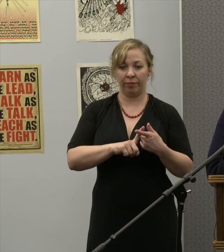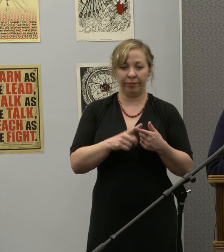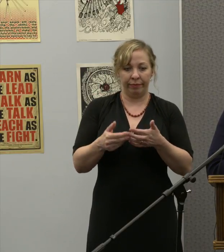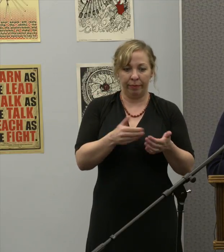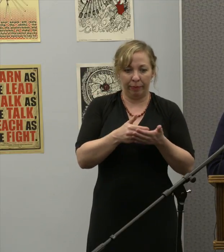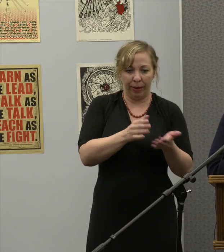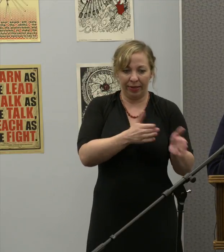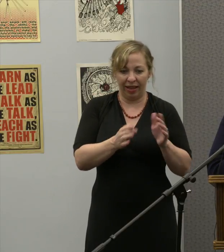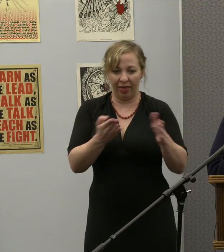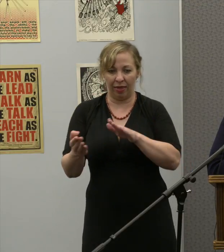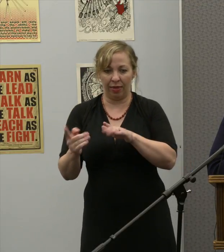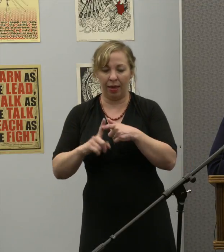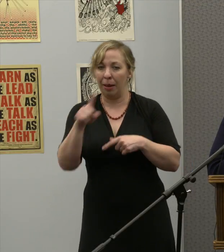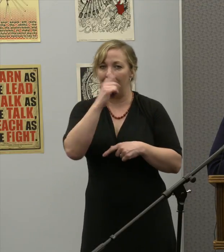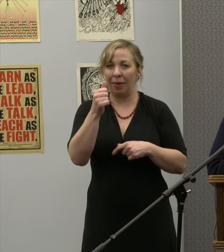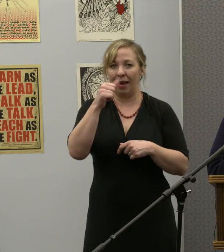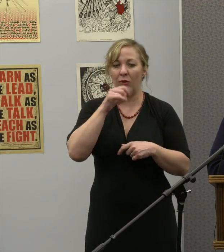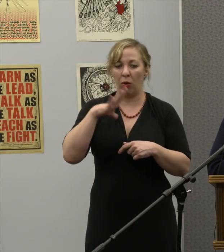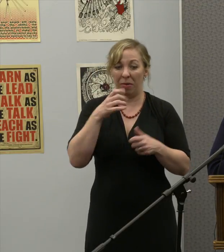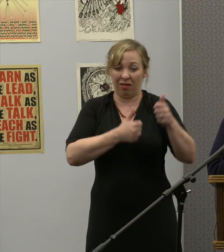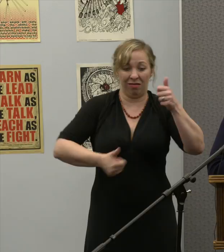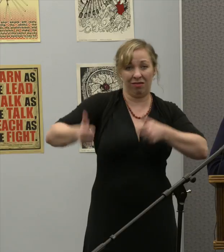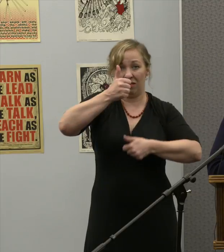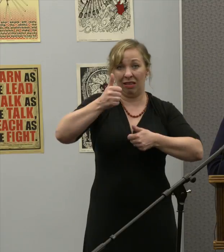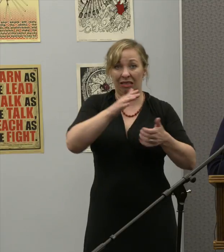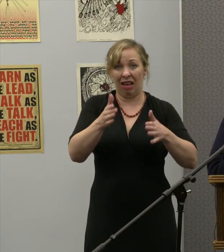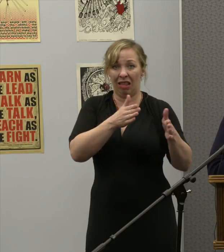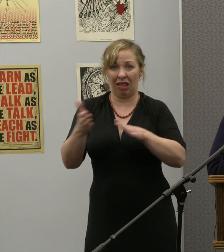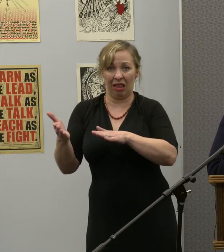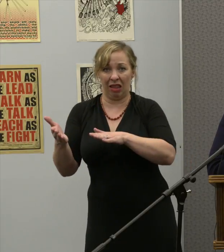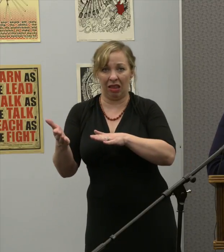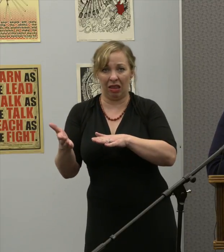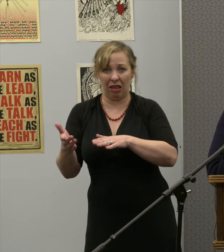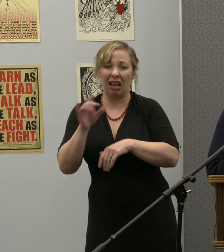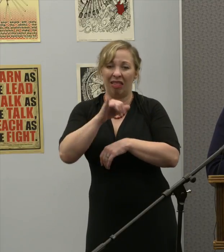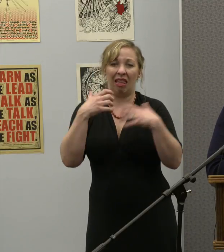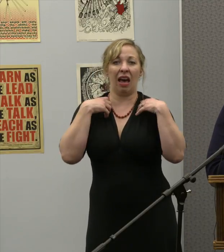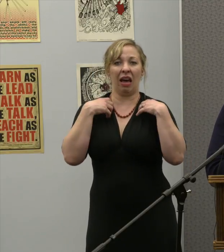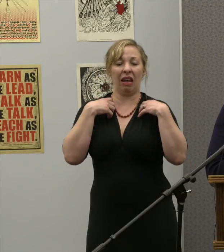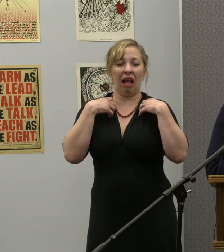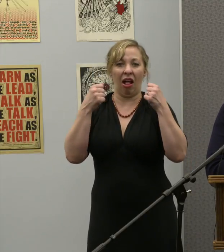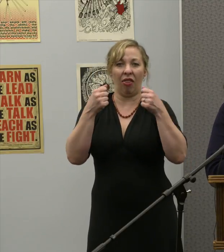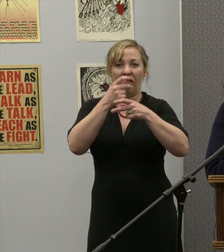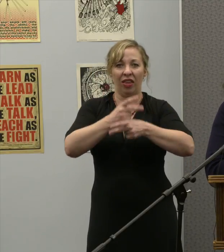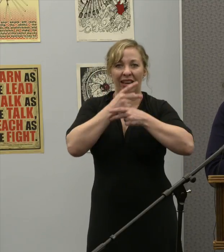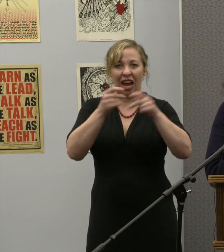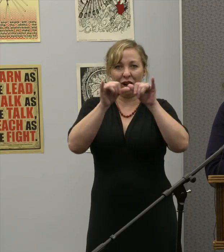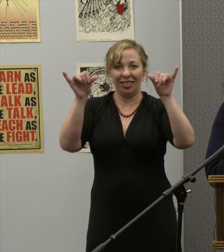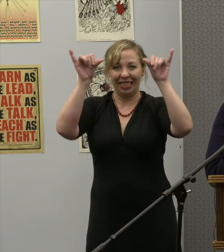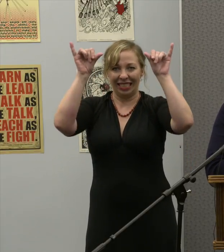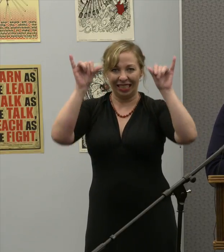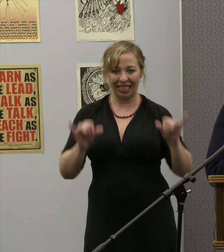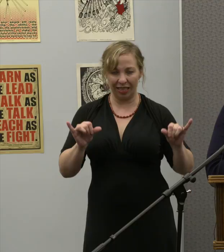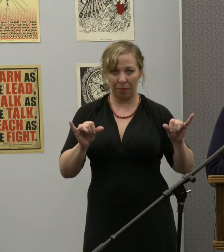children. Through healthcare, we can understand poverty, right? There's a different standard of care for folks who are on